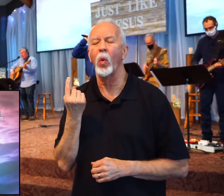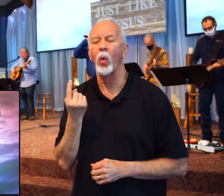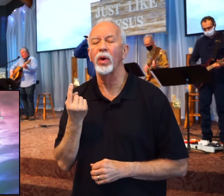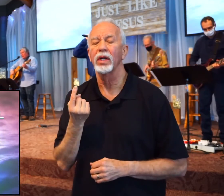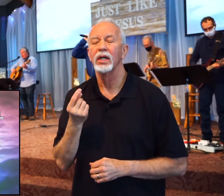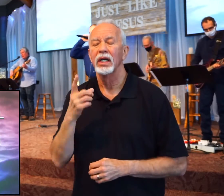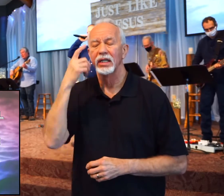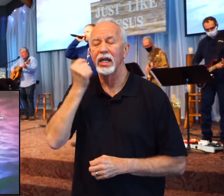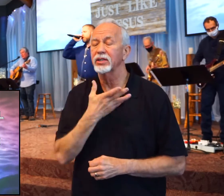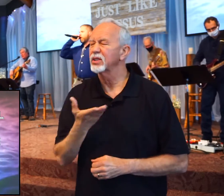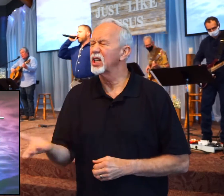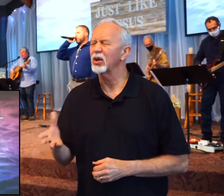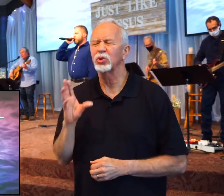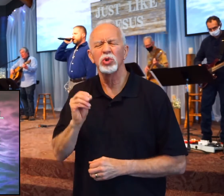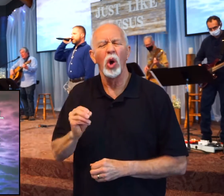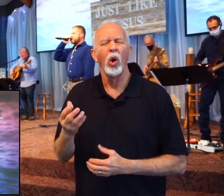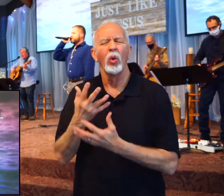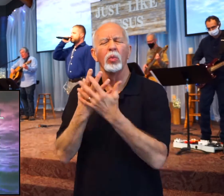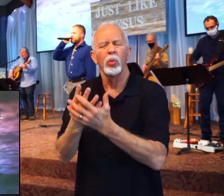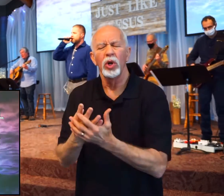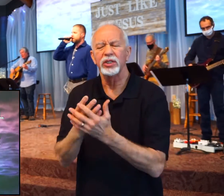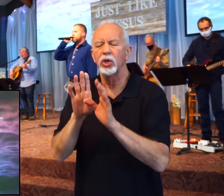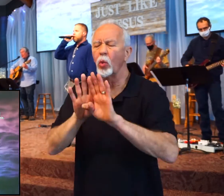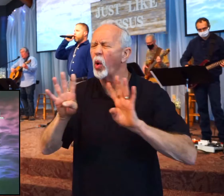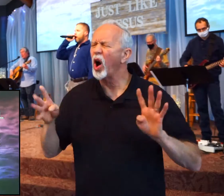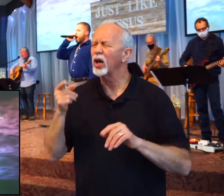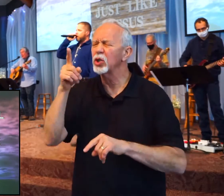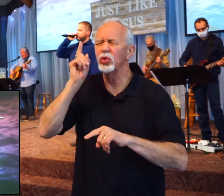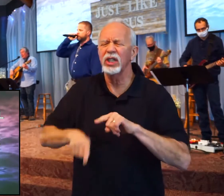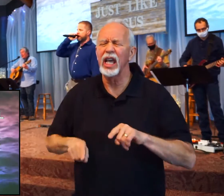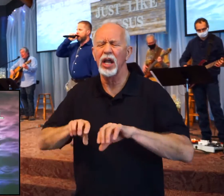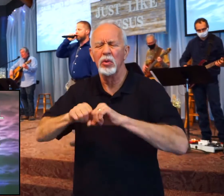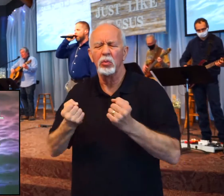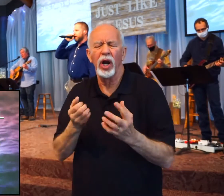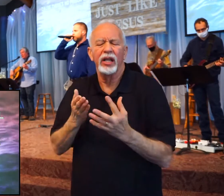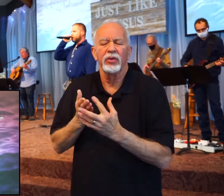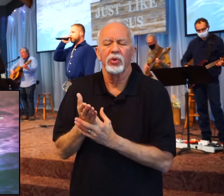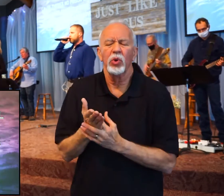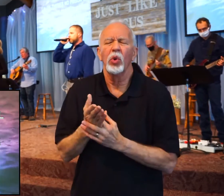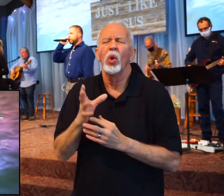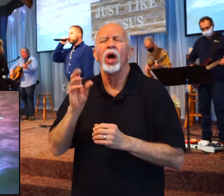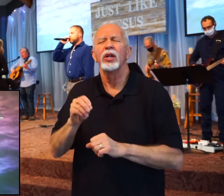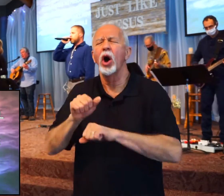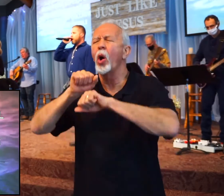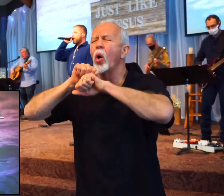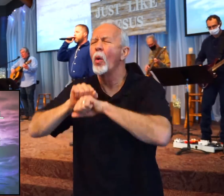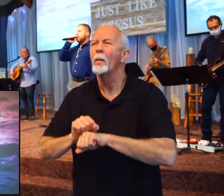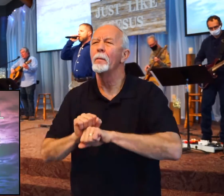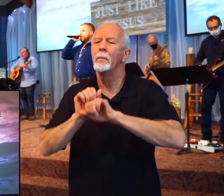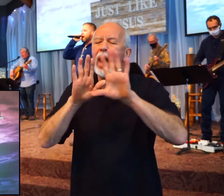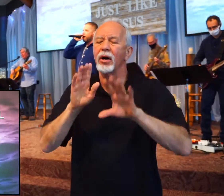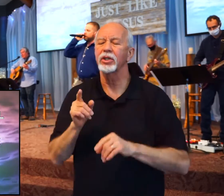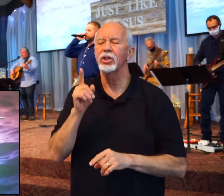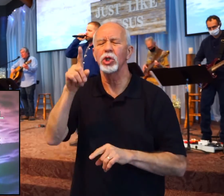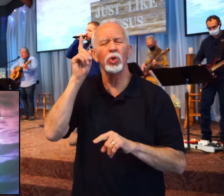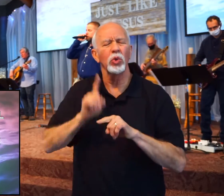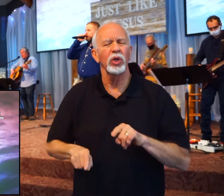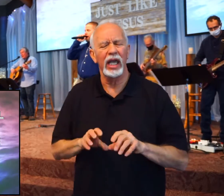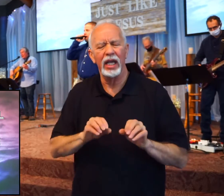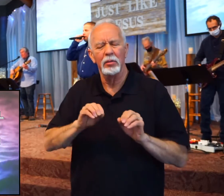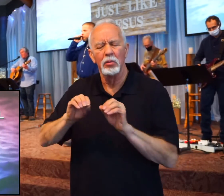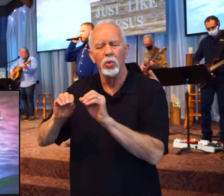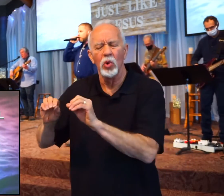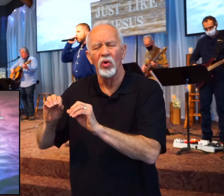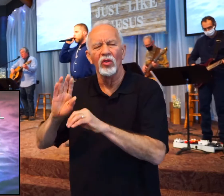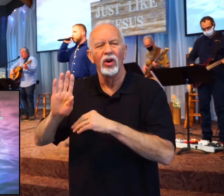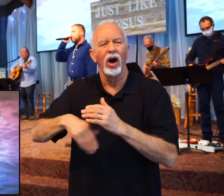alone, 'cause there's no prison wall you can't break through, no mountain you